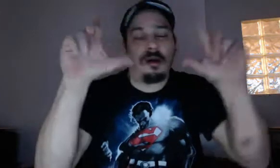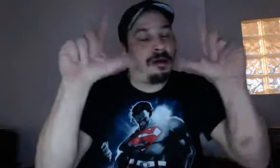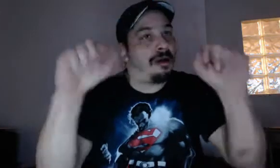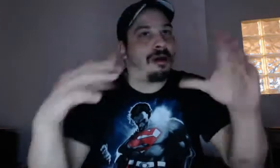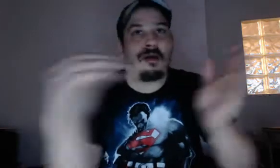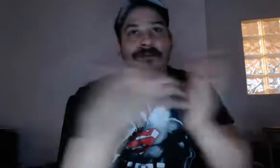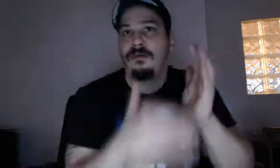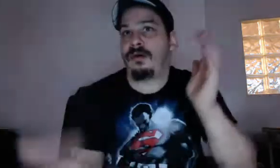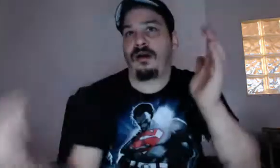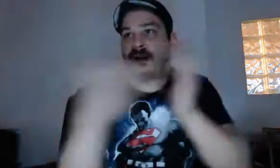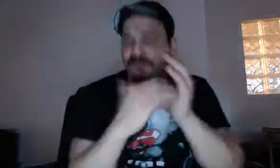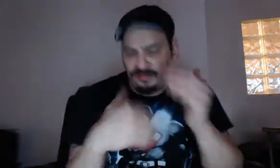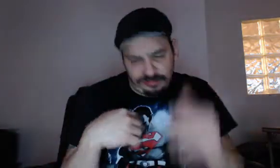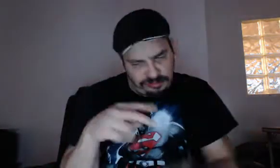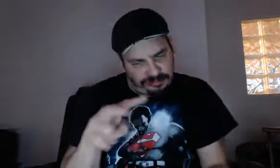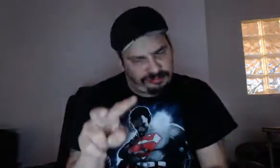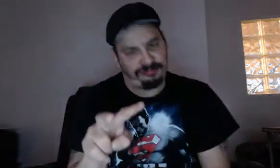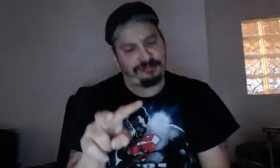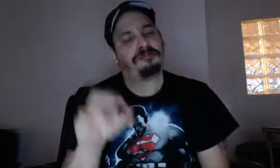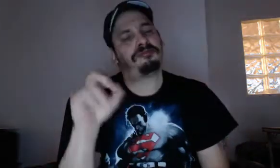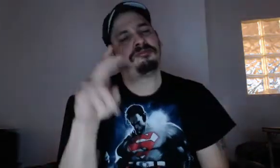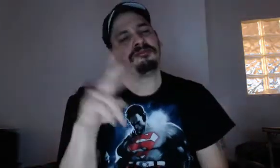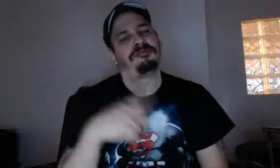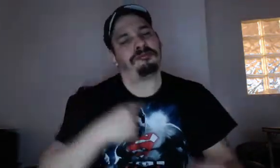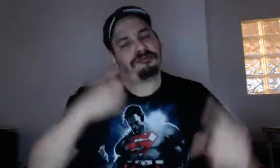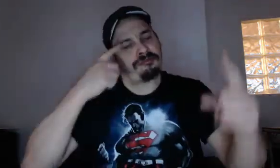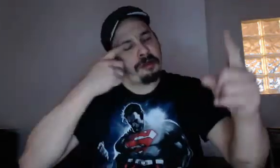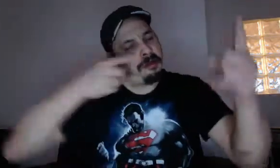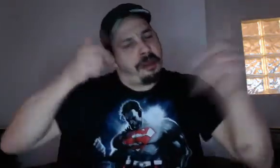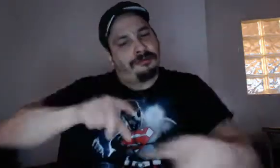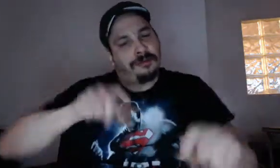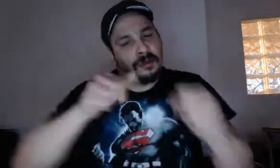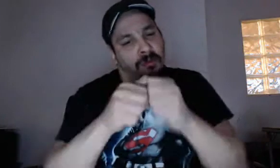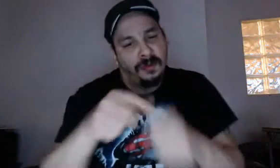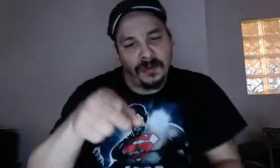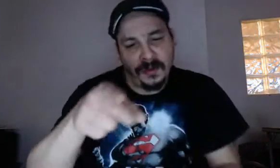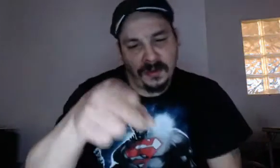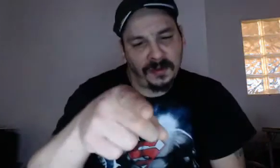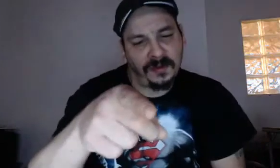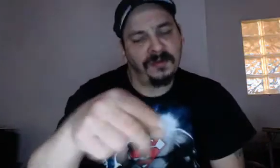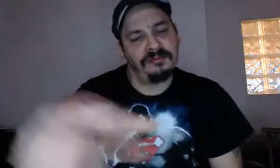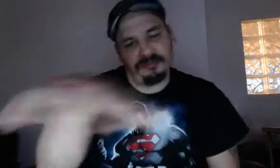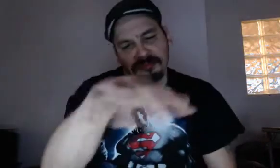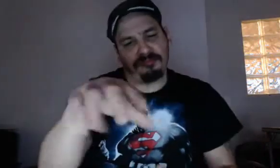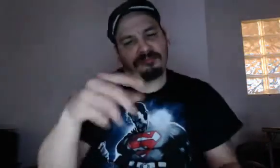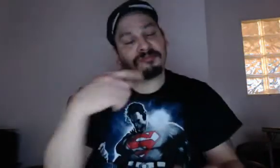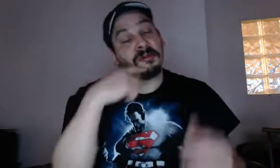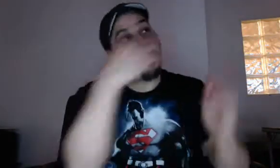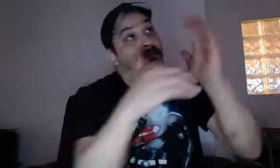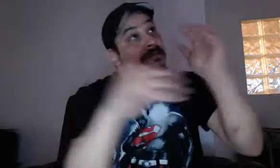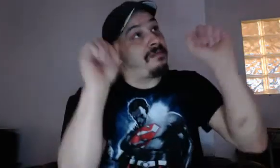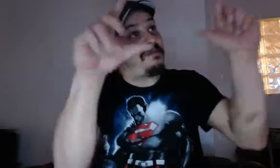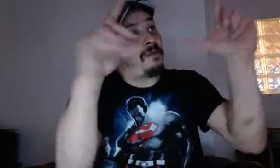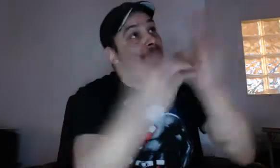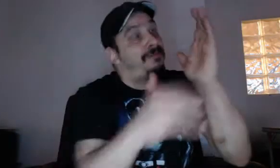Also, why the president and vice president are taking a job, or are they on the run? Who's chasing them? We're going to tell you the story behind this. Pick it up,